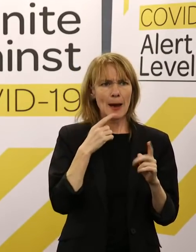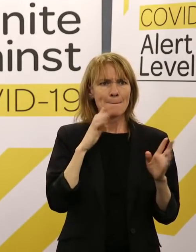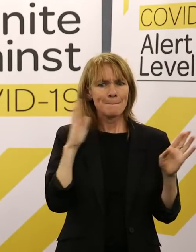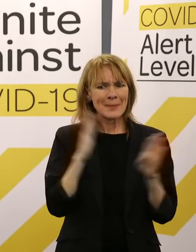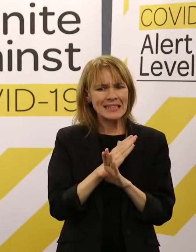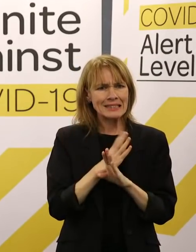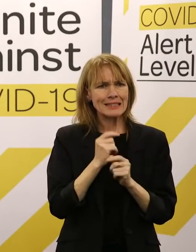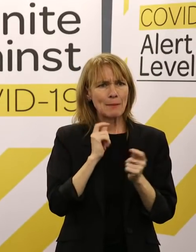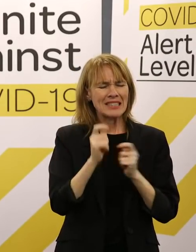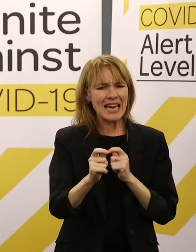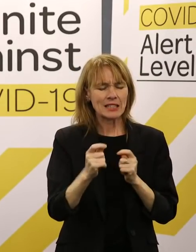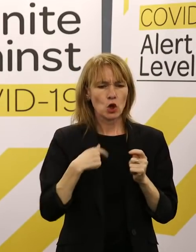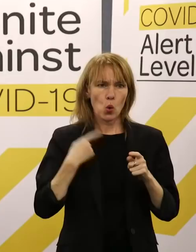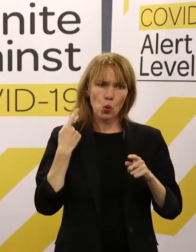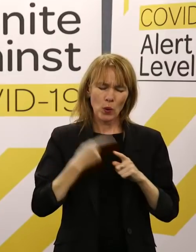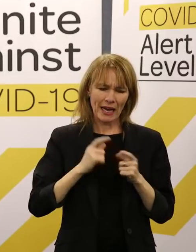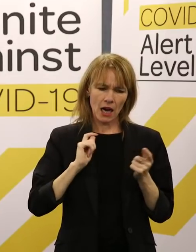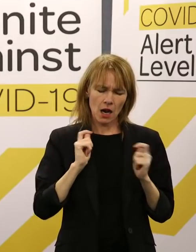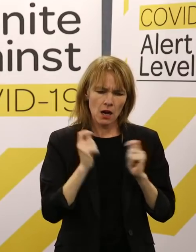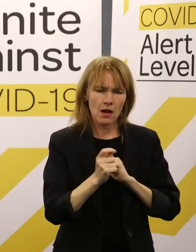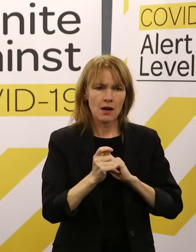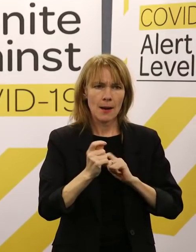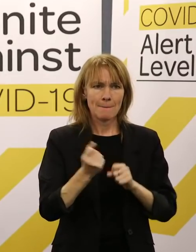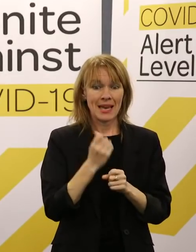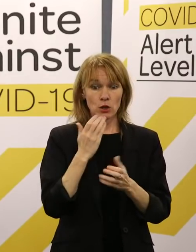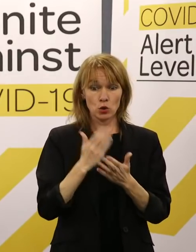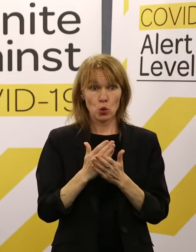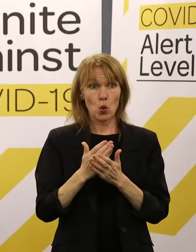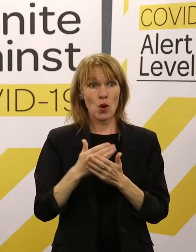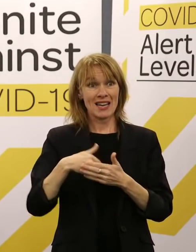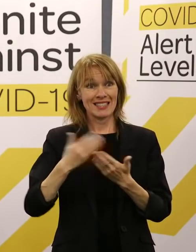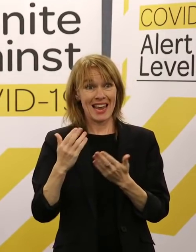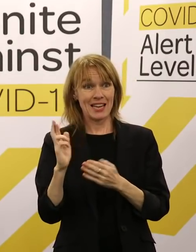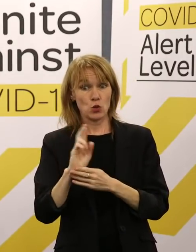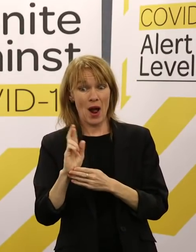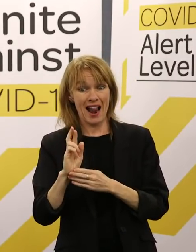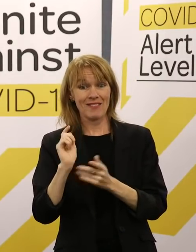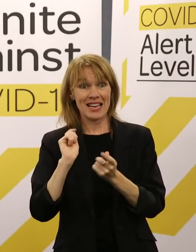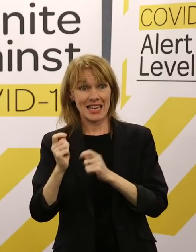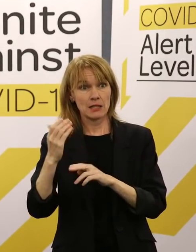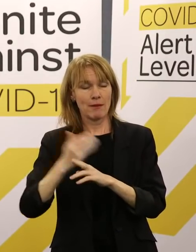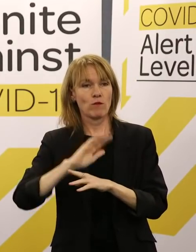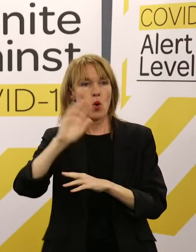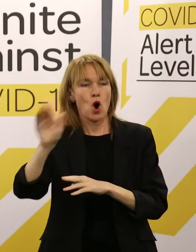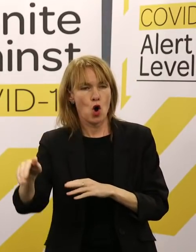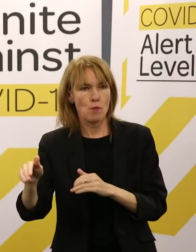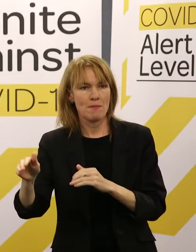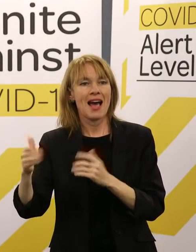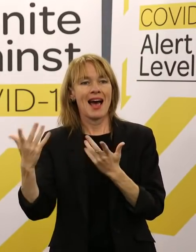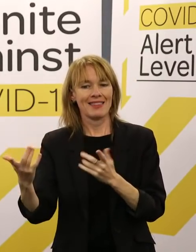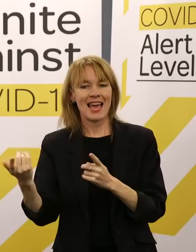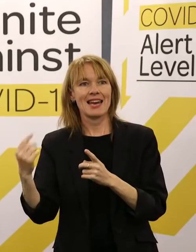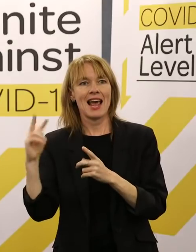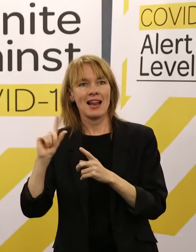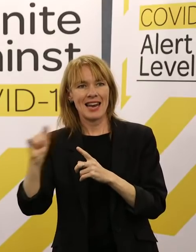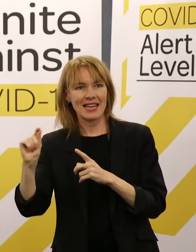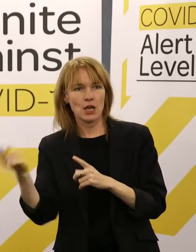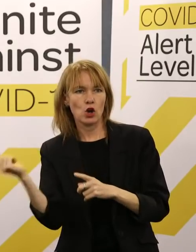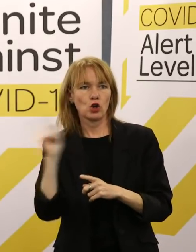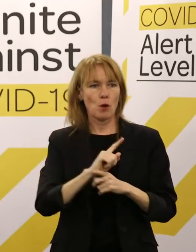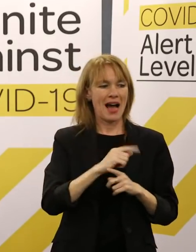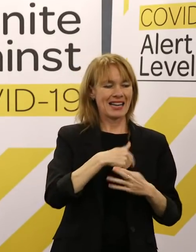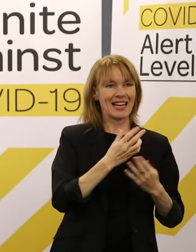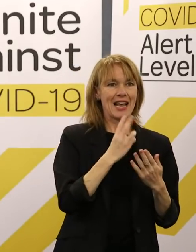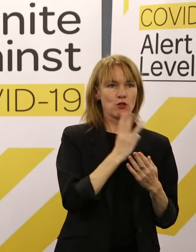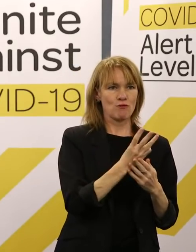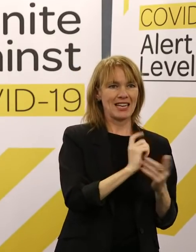moved quickly to make sure that no one left without the test, and then to do the catch-up on the day 3 testing as well. The review says, though,